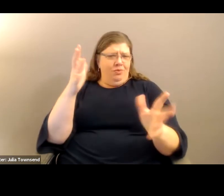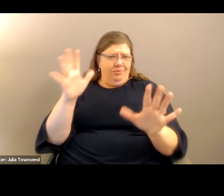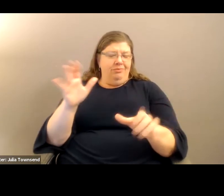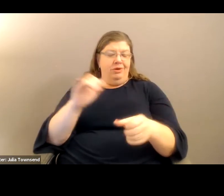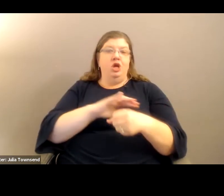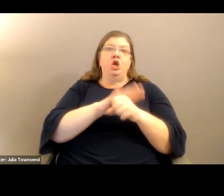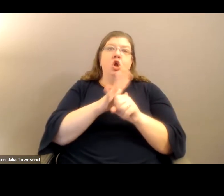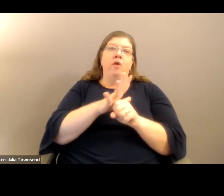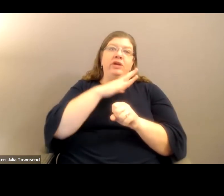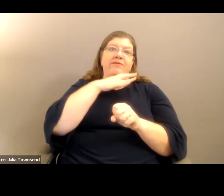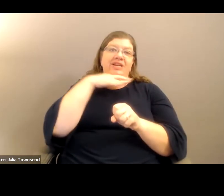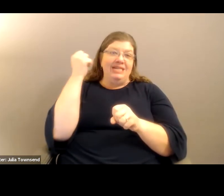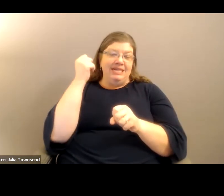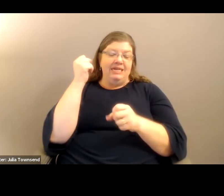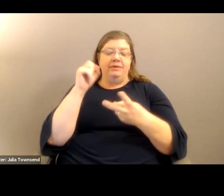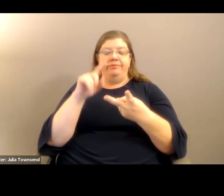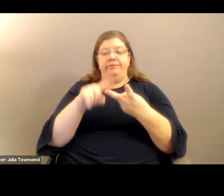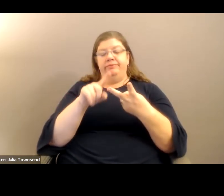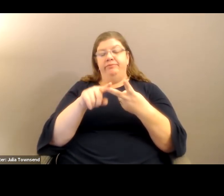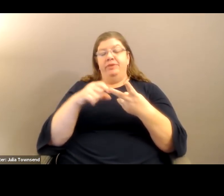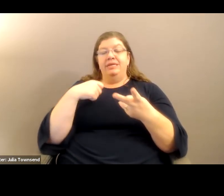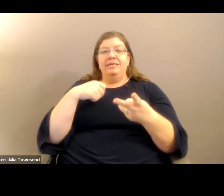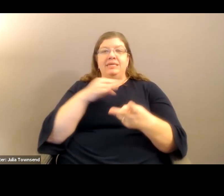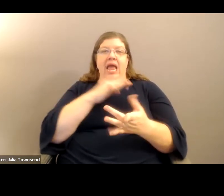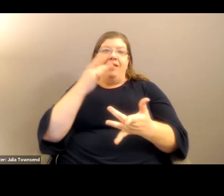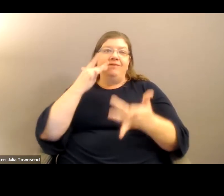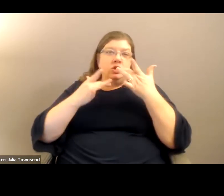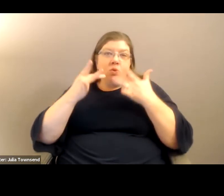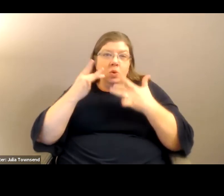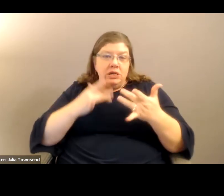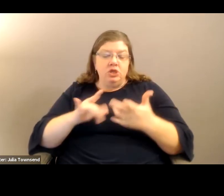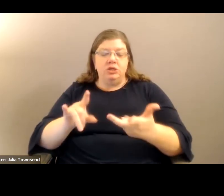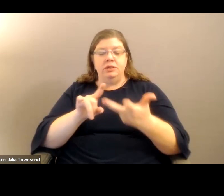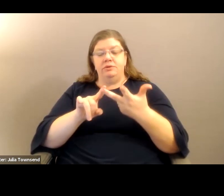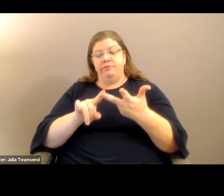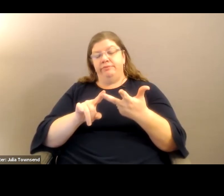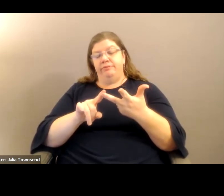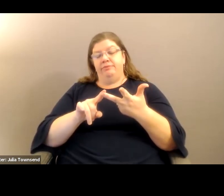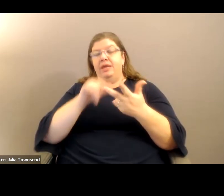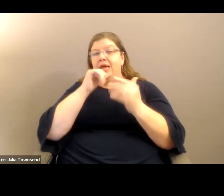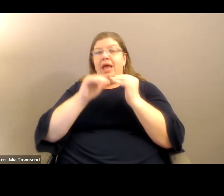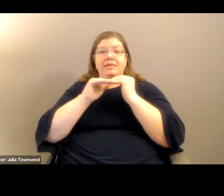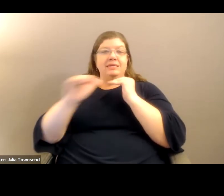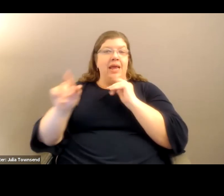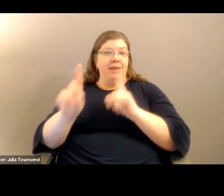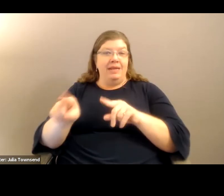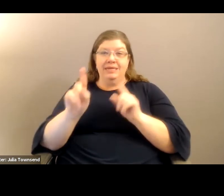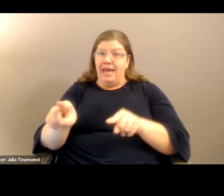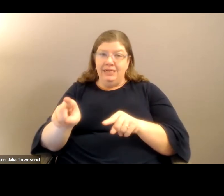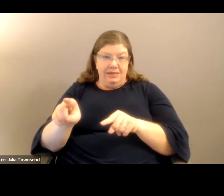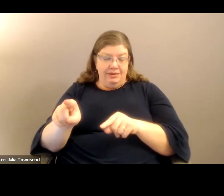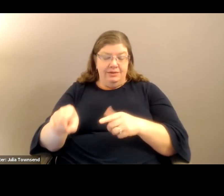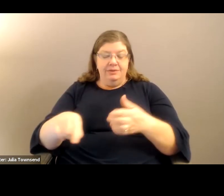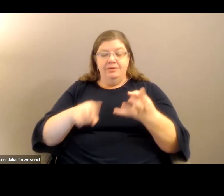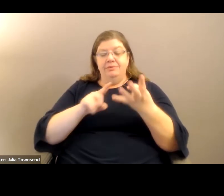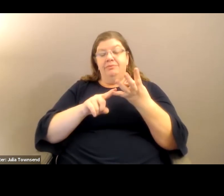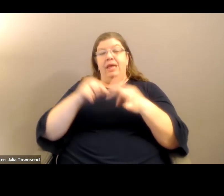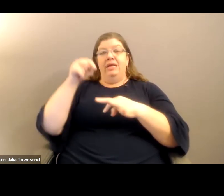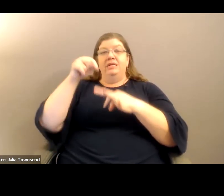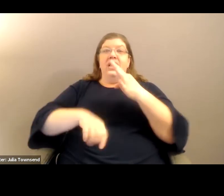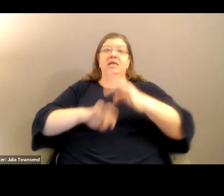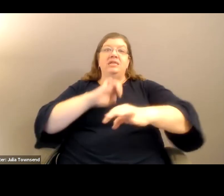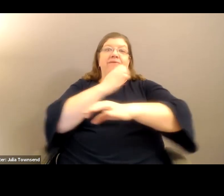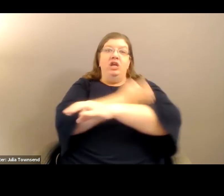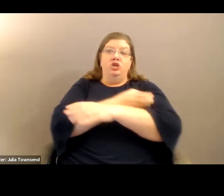COVID fatigue, we've got staffing shortages, unstable attendance, extensive energy